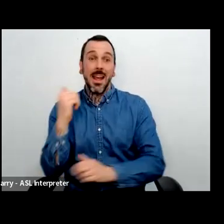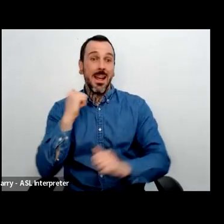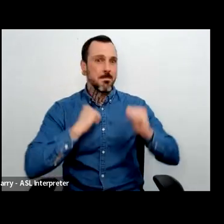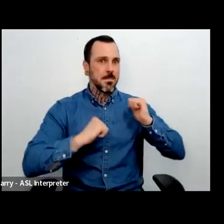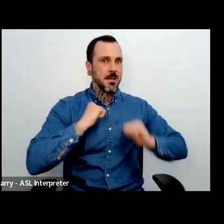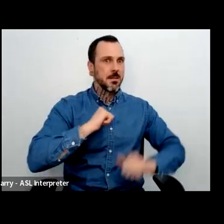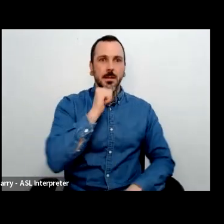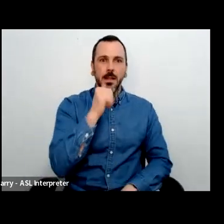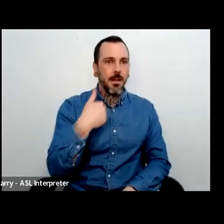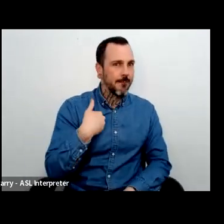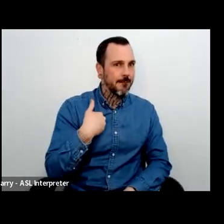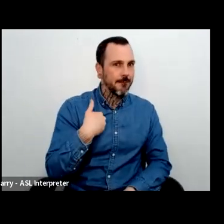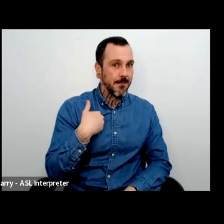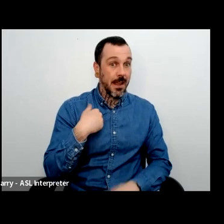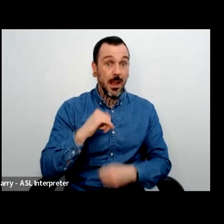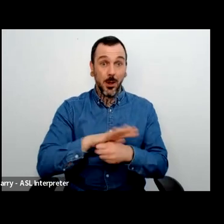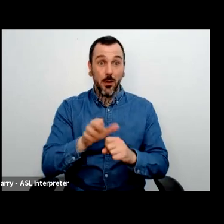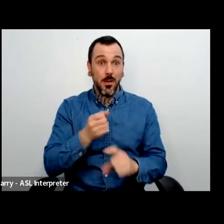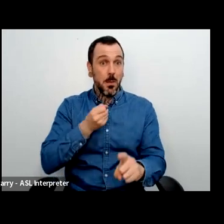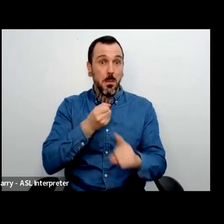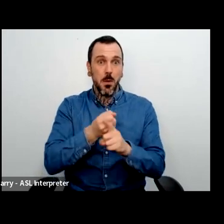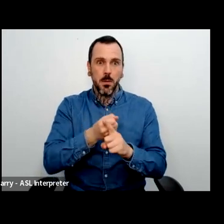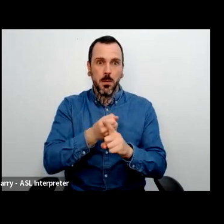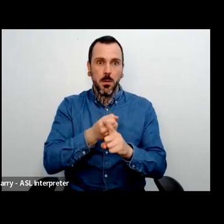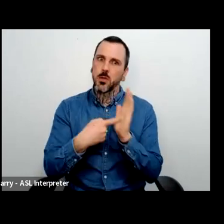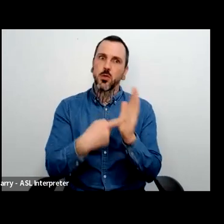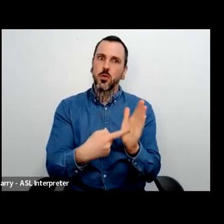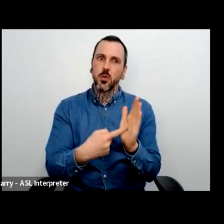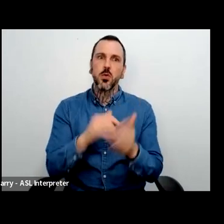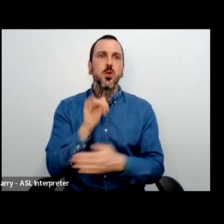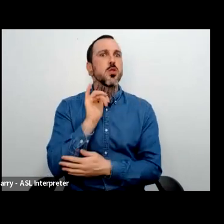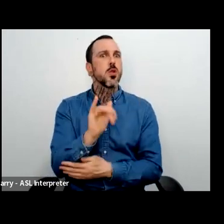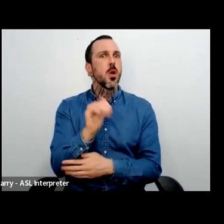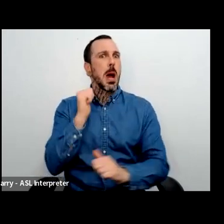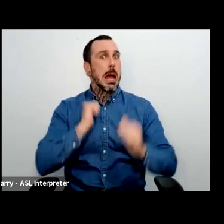The pandemic showed us that our work doesn't always translate.